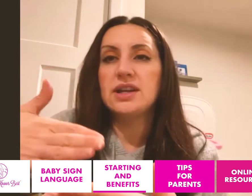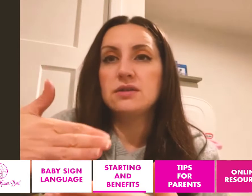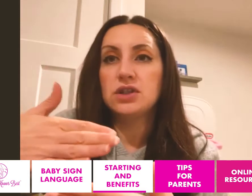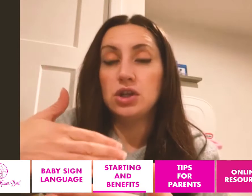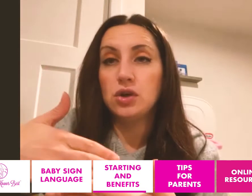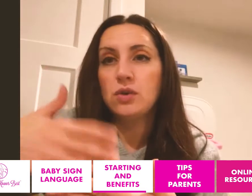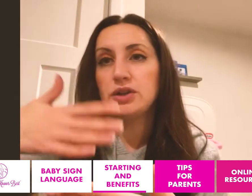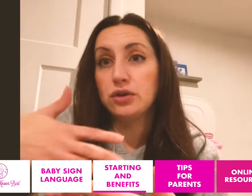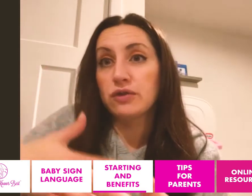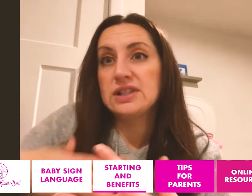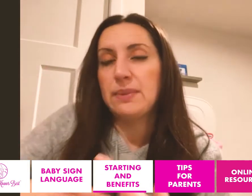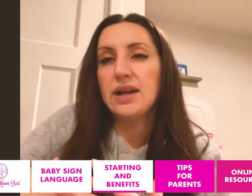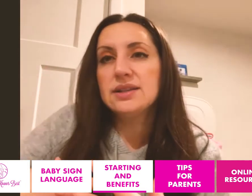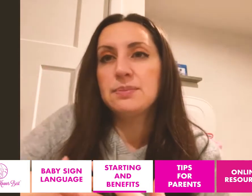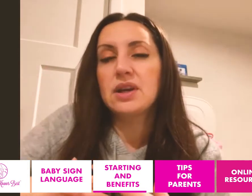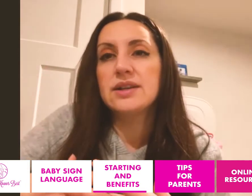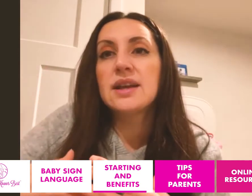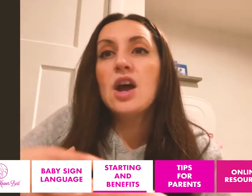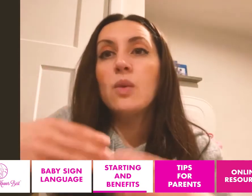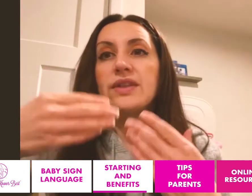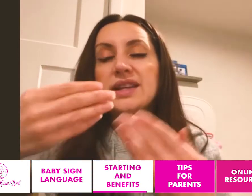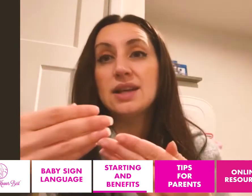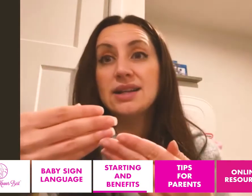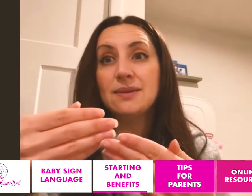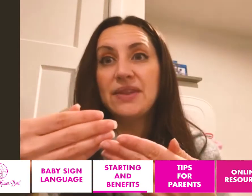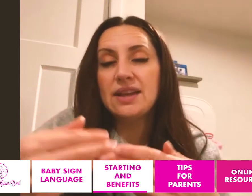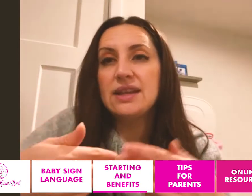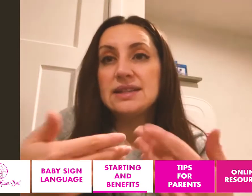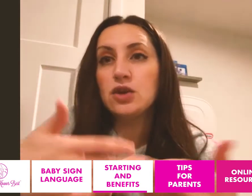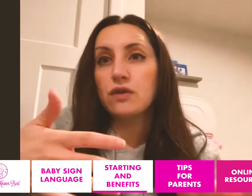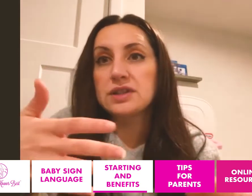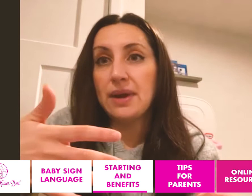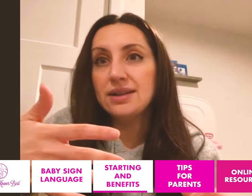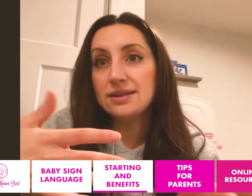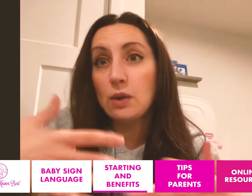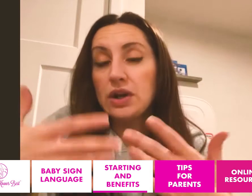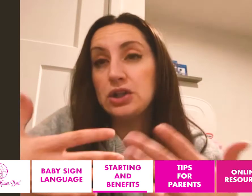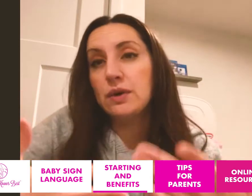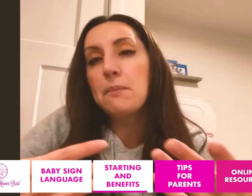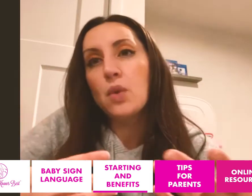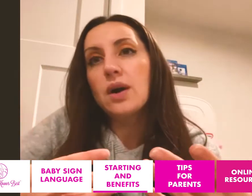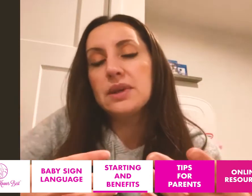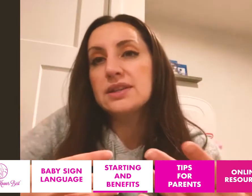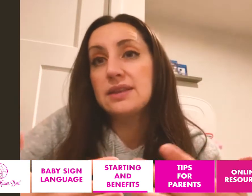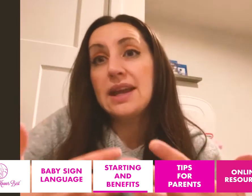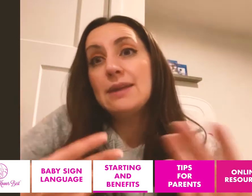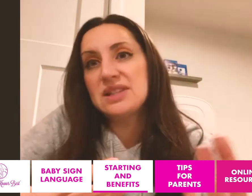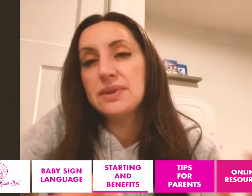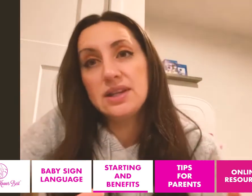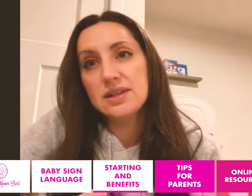to you and your response, because when they sign something and they see your response, they want to do it more, because they aim to please